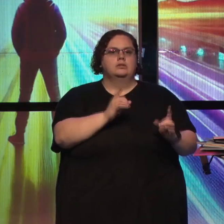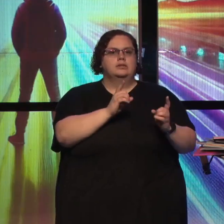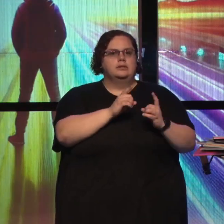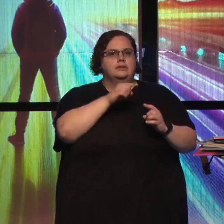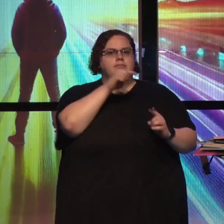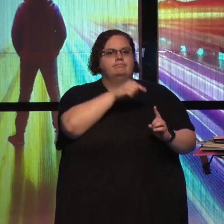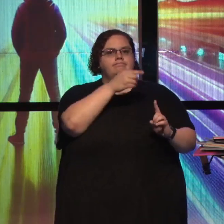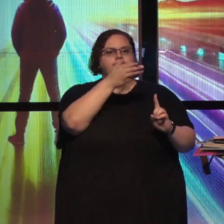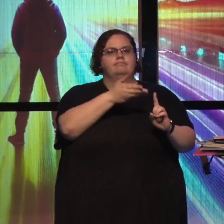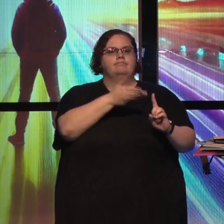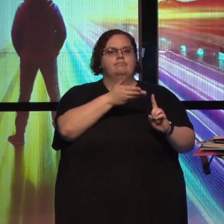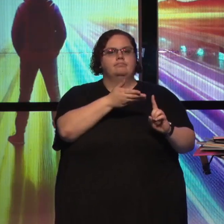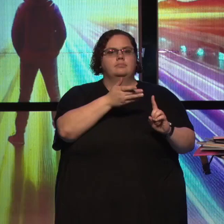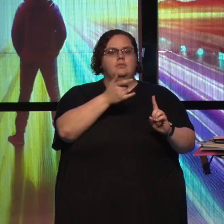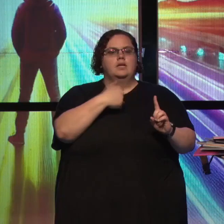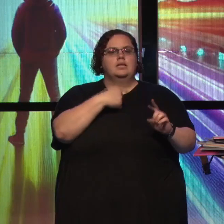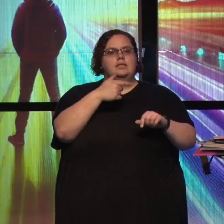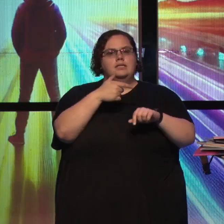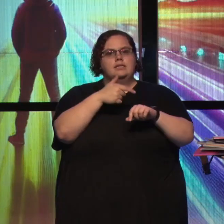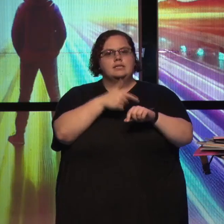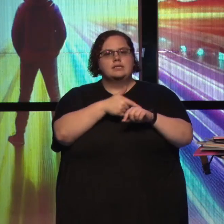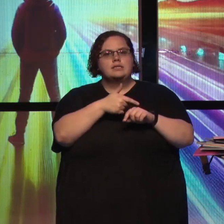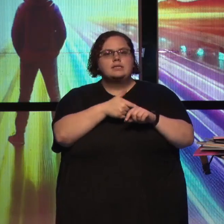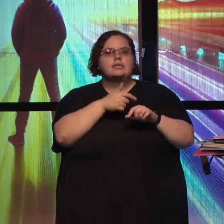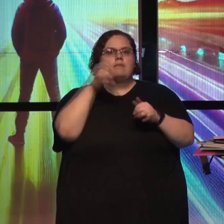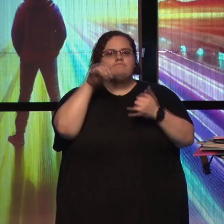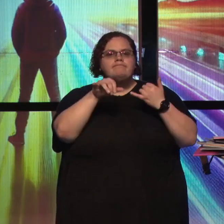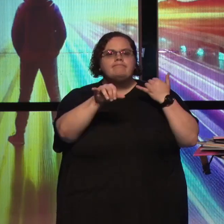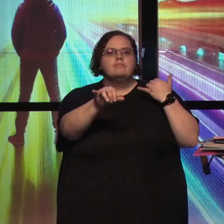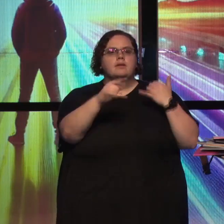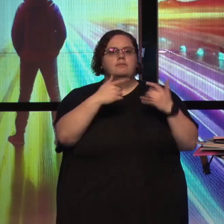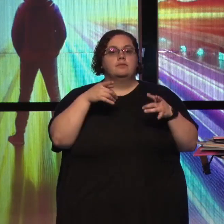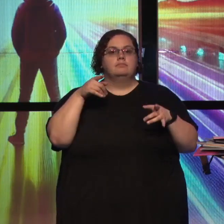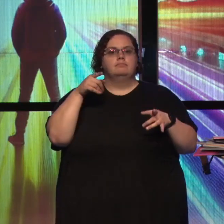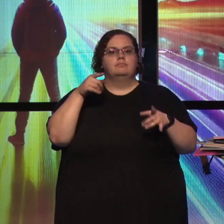they discern the timeless tactics of Team Dragon